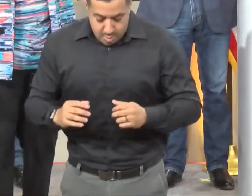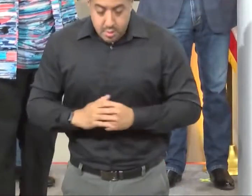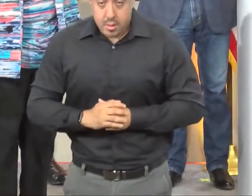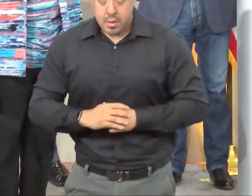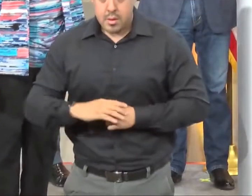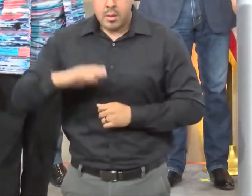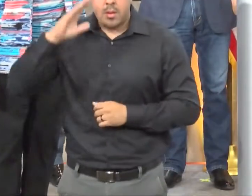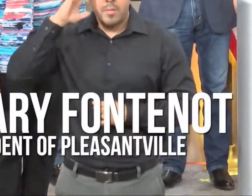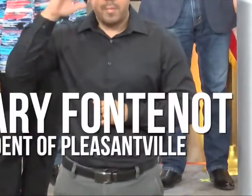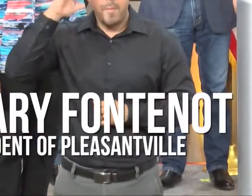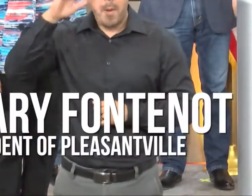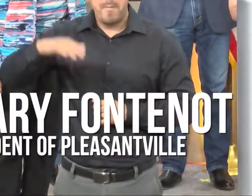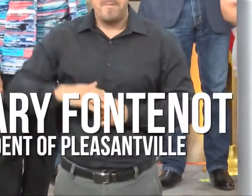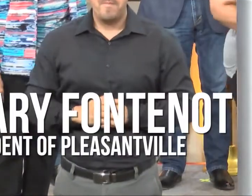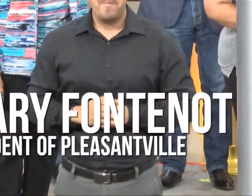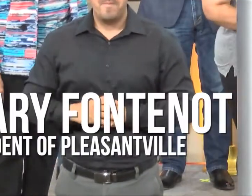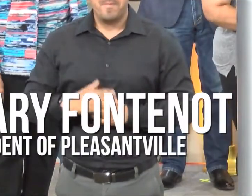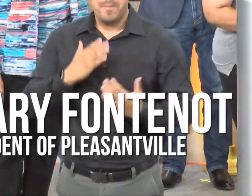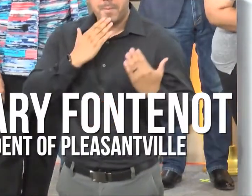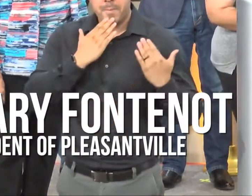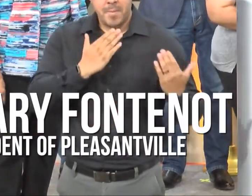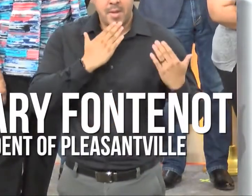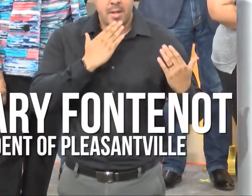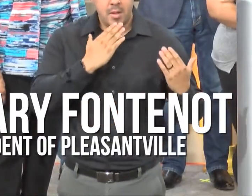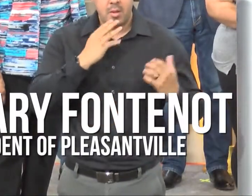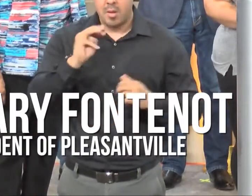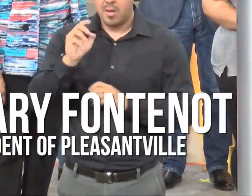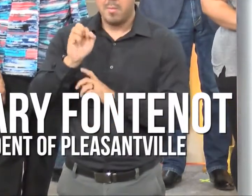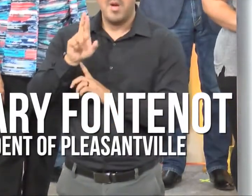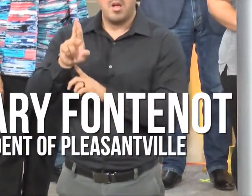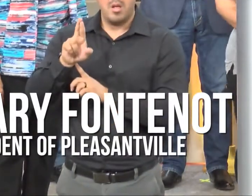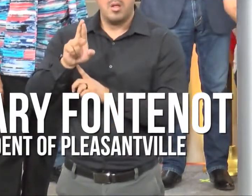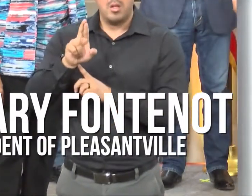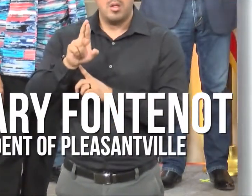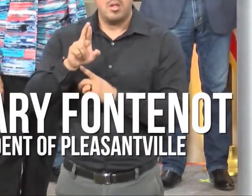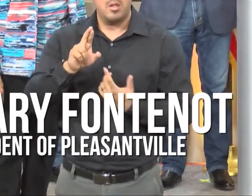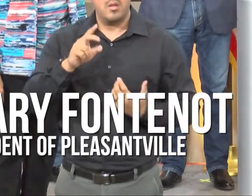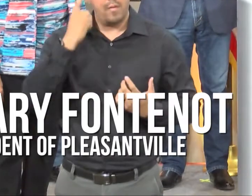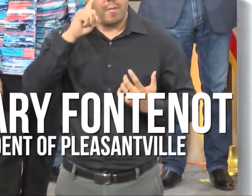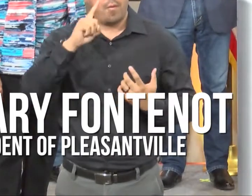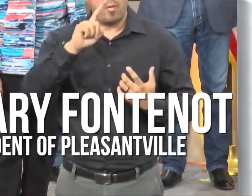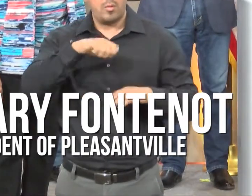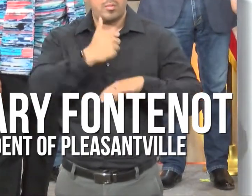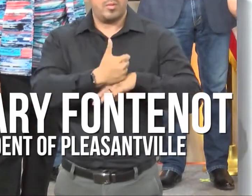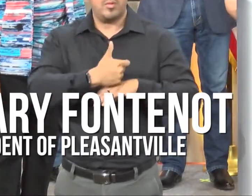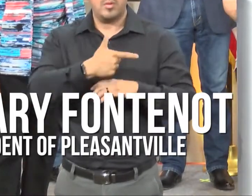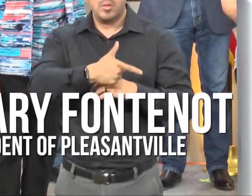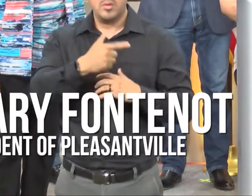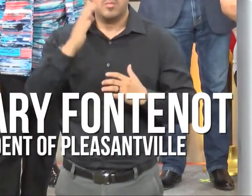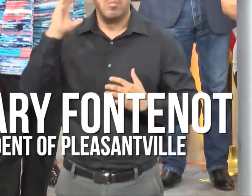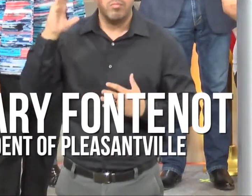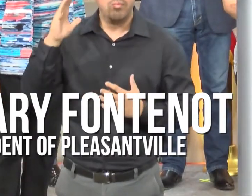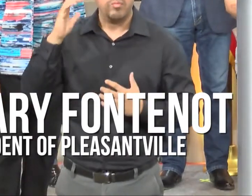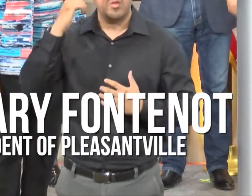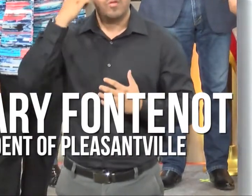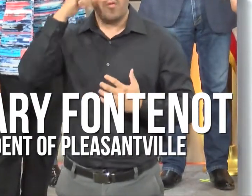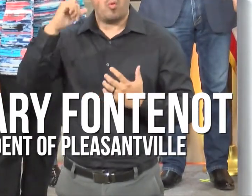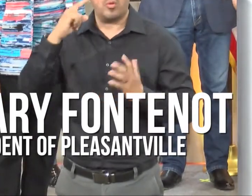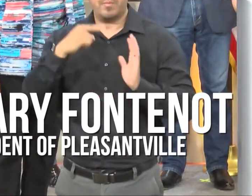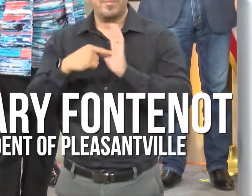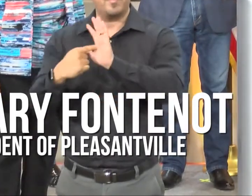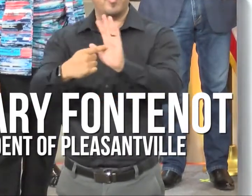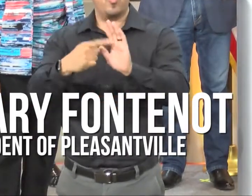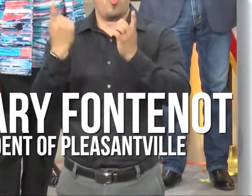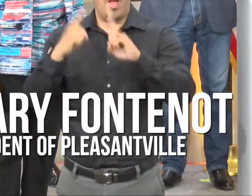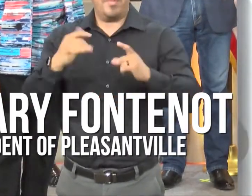Hello. Thank you, Mayor Turner, for calling this press conference to really bring to light what's happening in